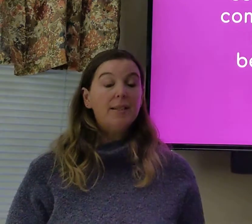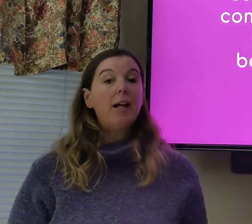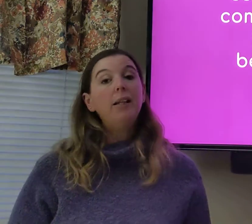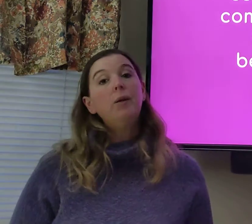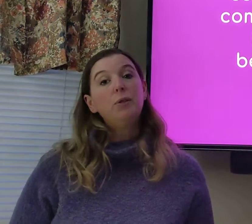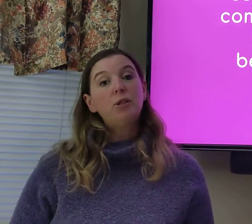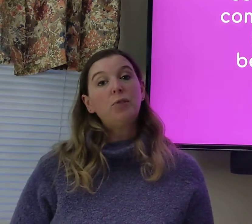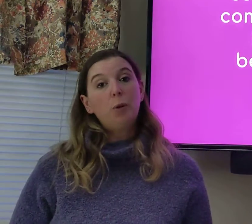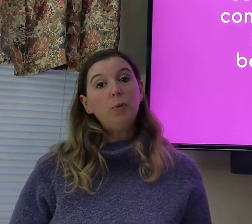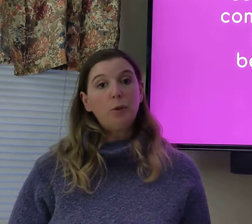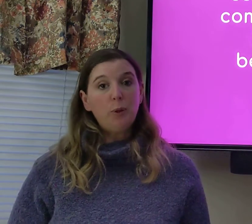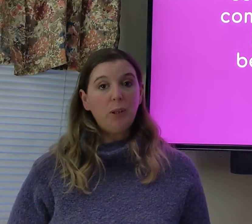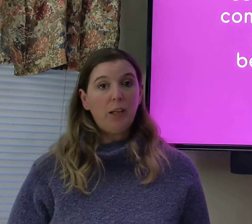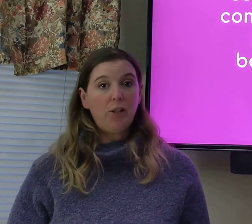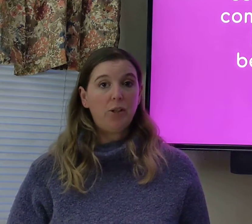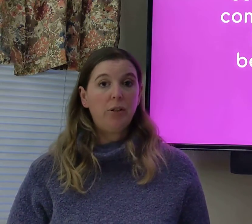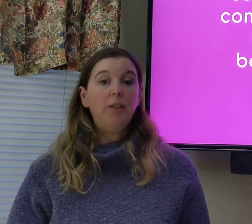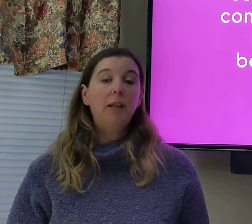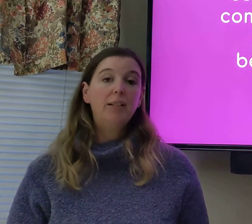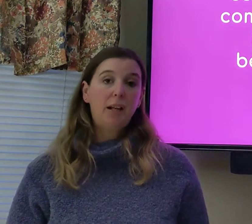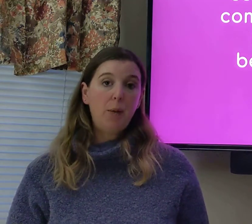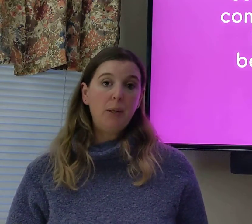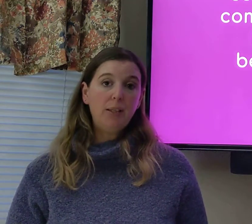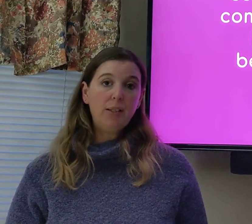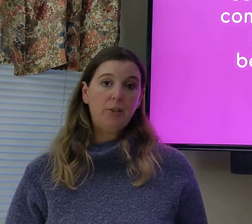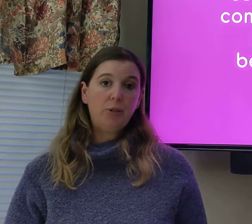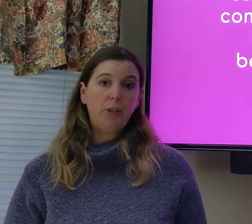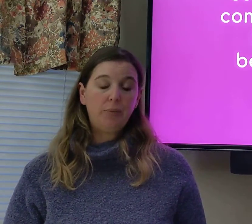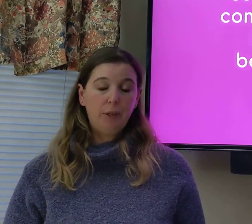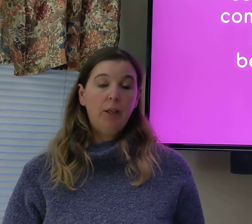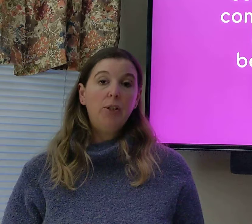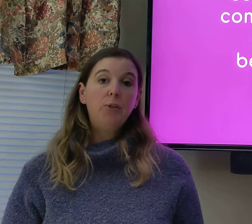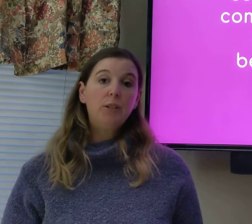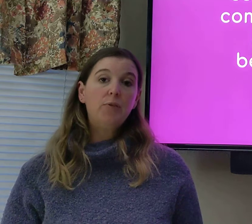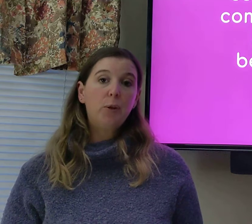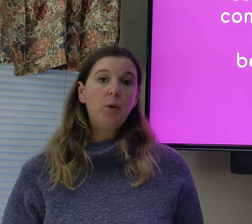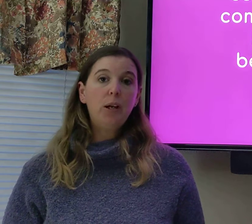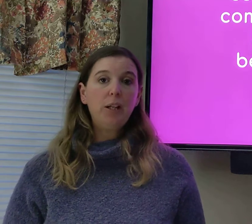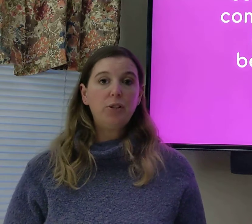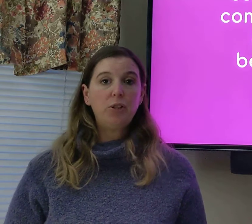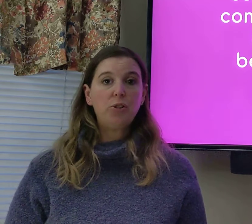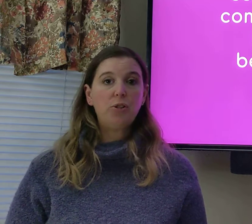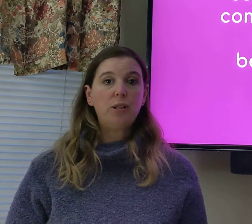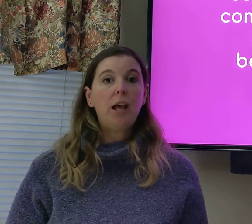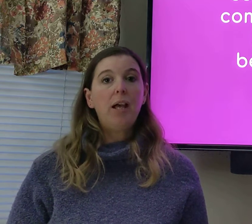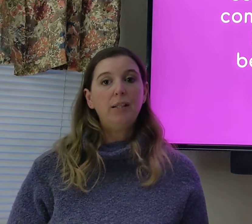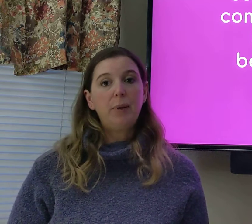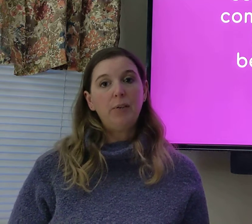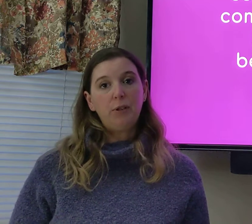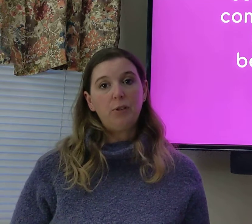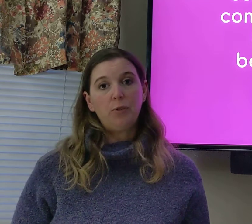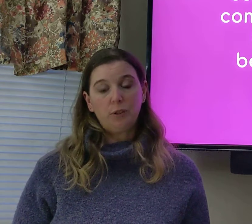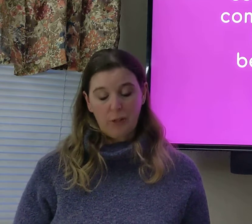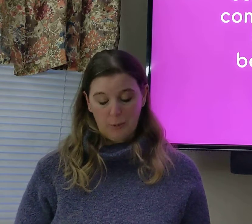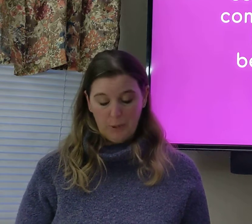Sign language is a form of communication that has a complex history, uses verbal hand gestures, and is beneficial for developing